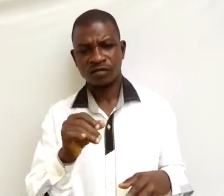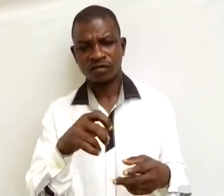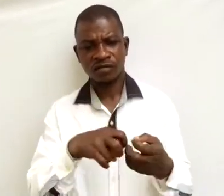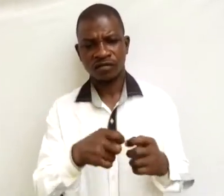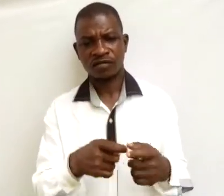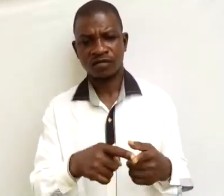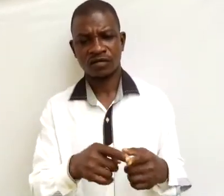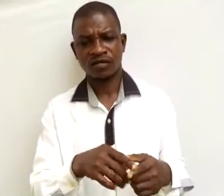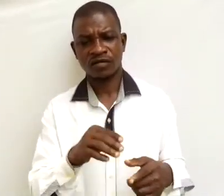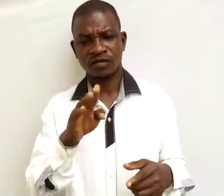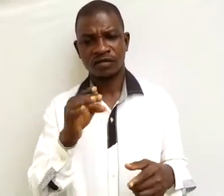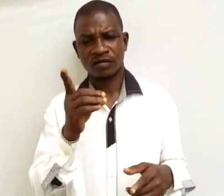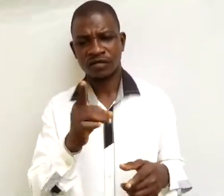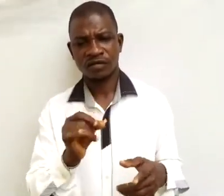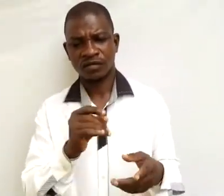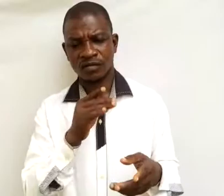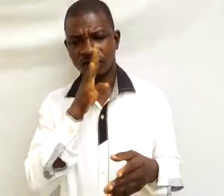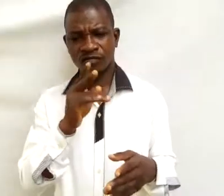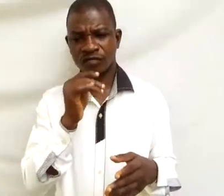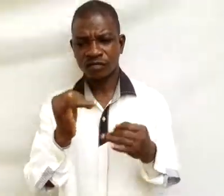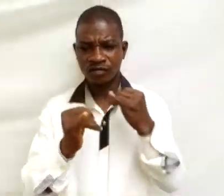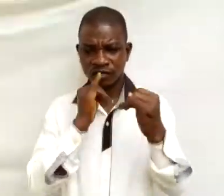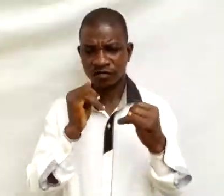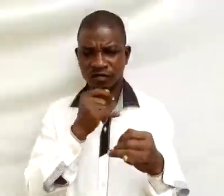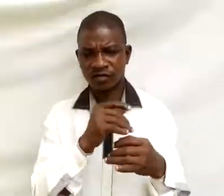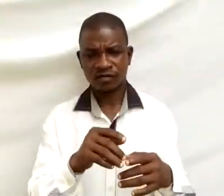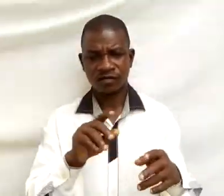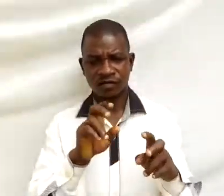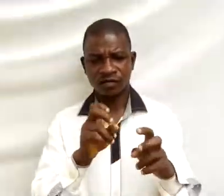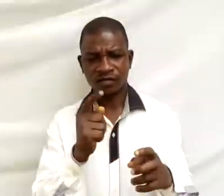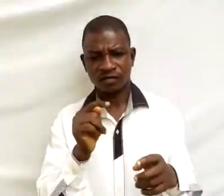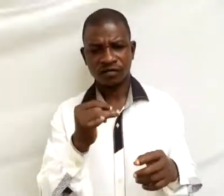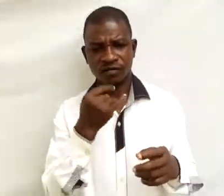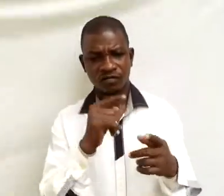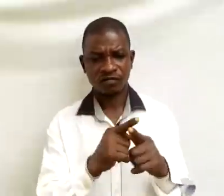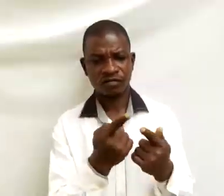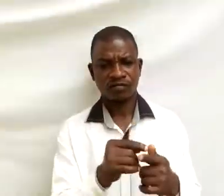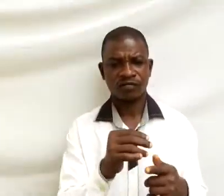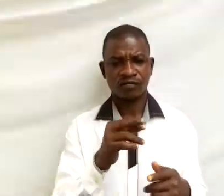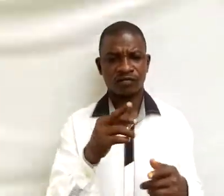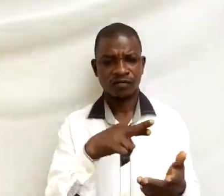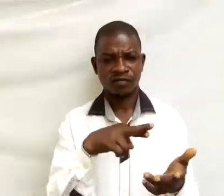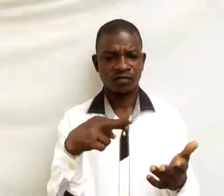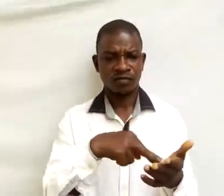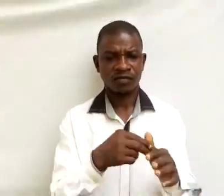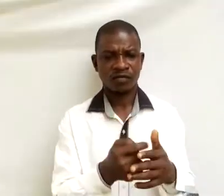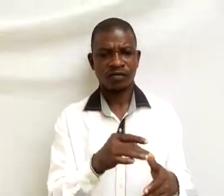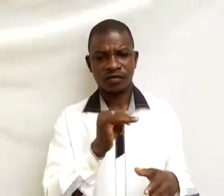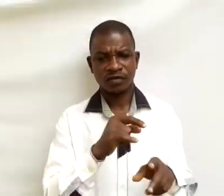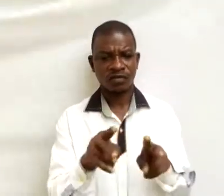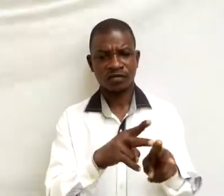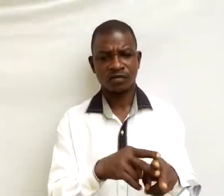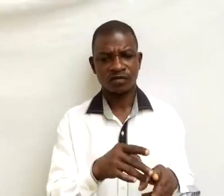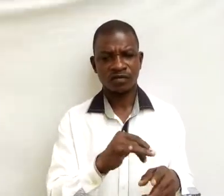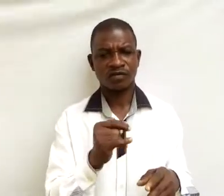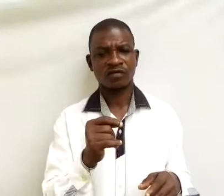David being interviewed by a team of reporters. While I was watching a 9 o'clock television network program